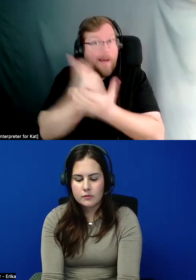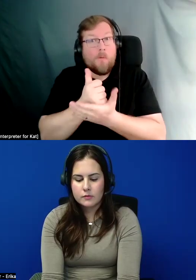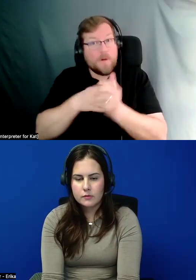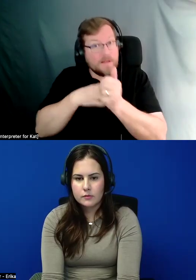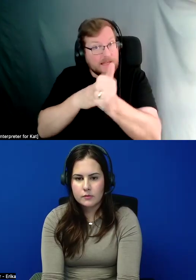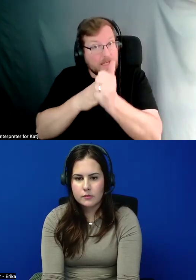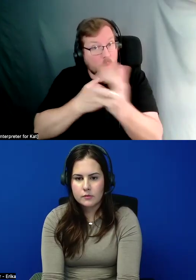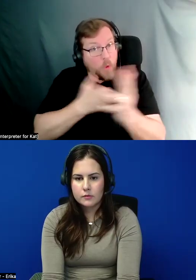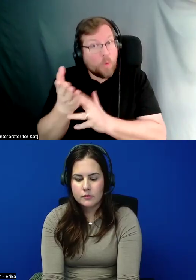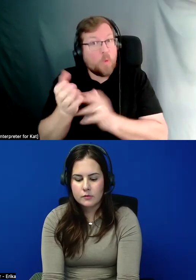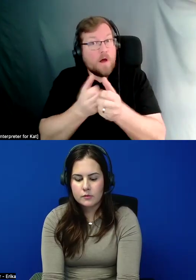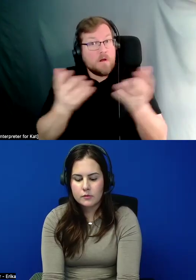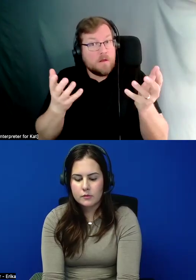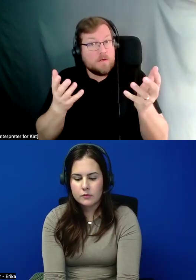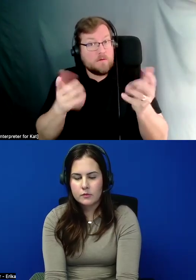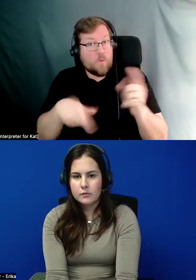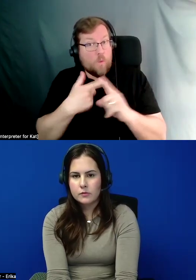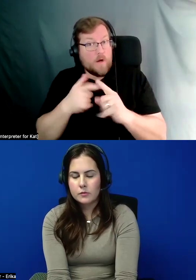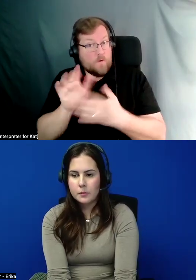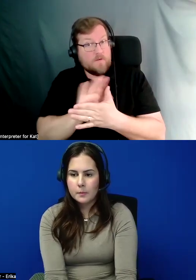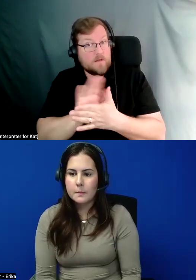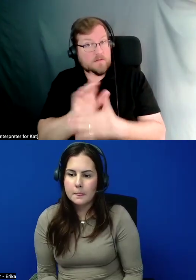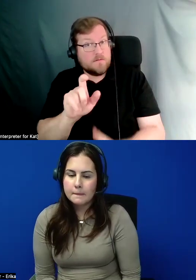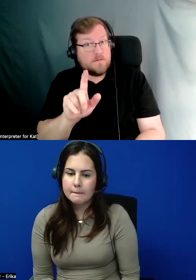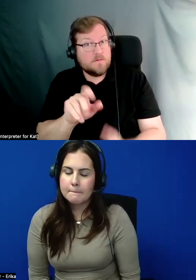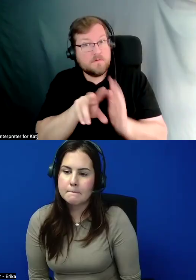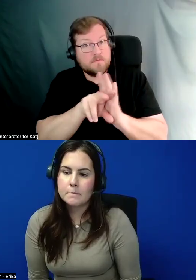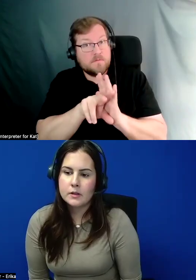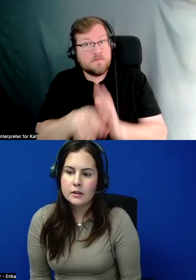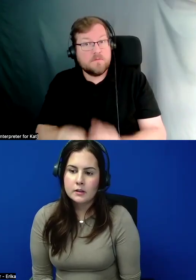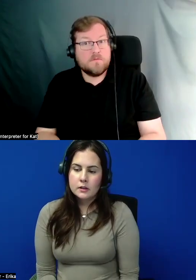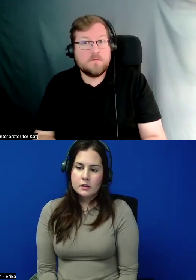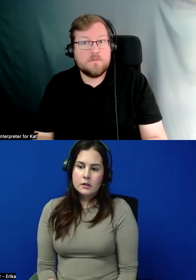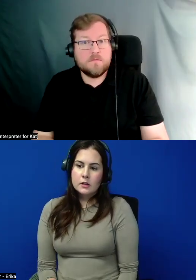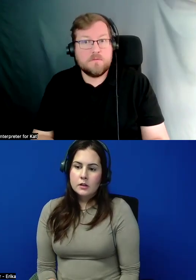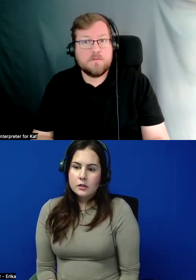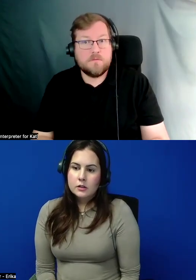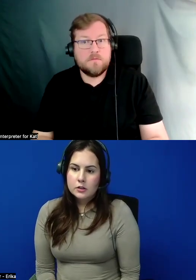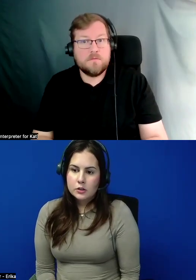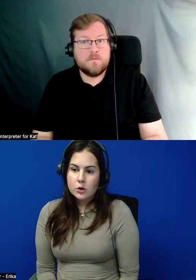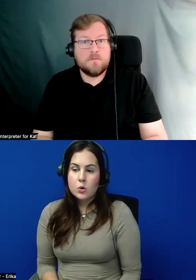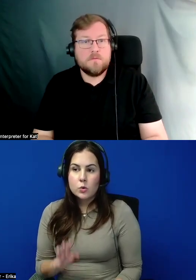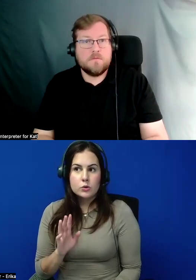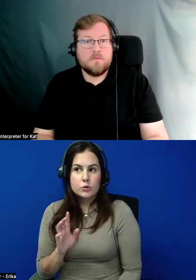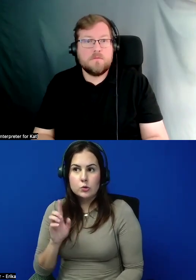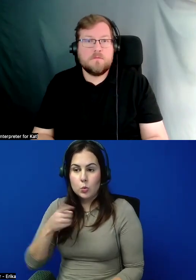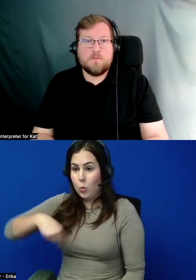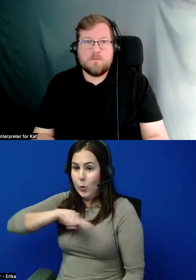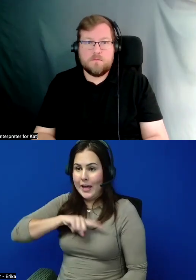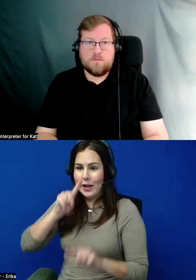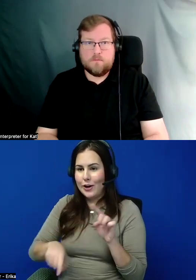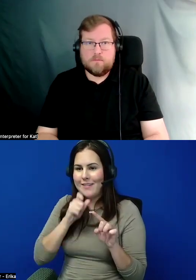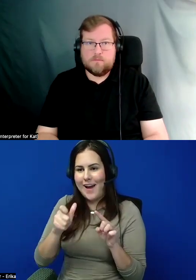you throughout the filming? Well, so we weren't allowed to actually sit, like drive the boat ourselves. So the boat's